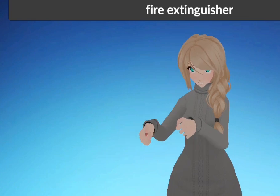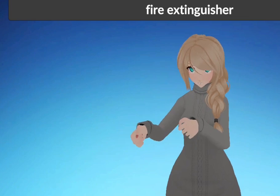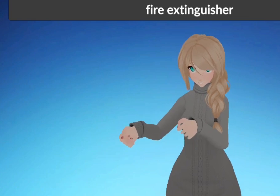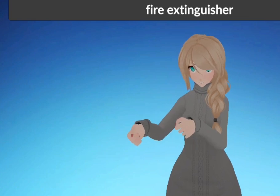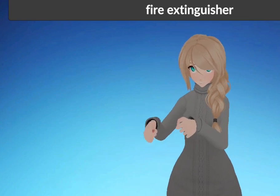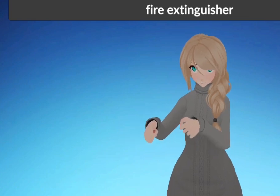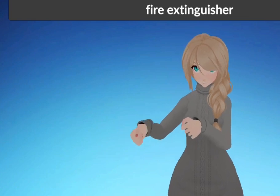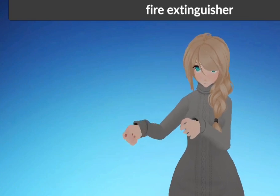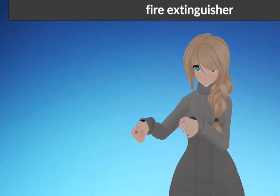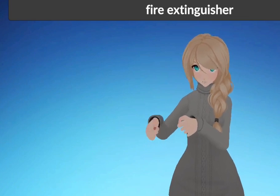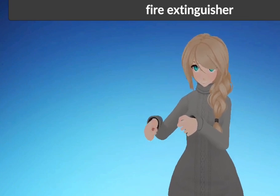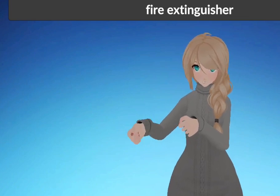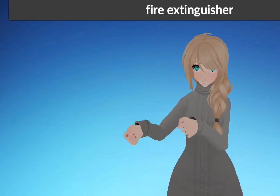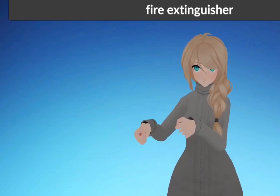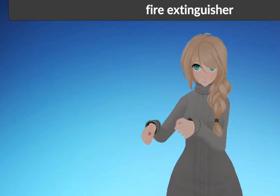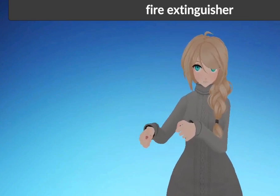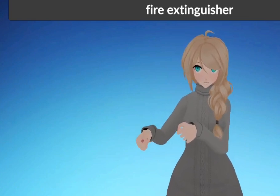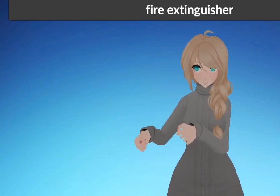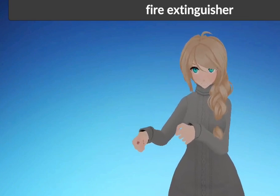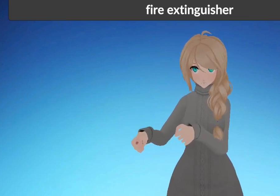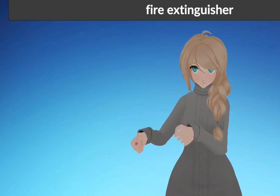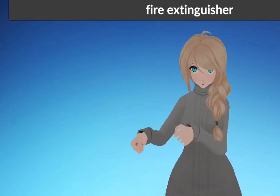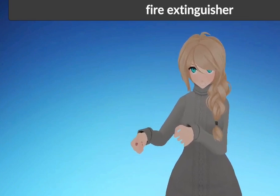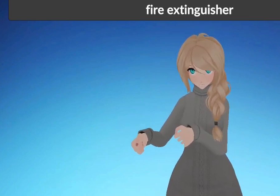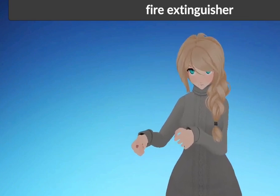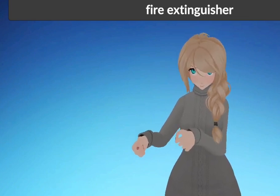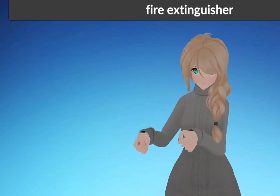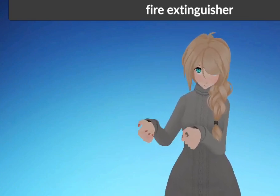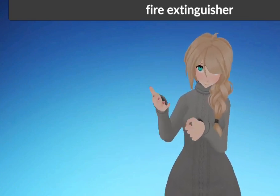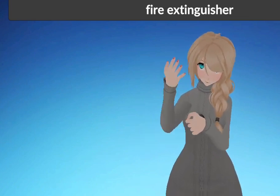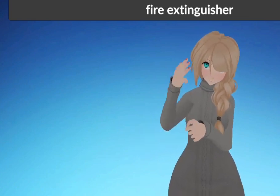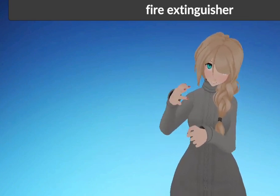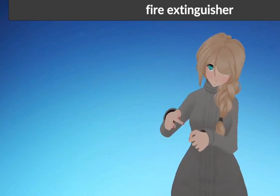says it's dangerous.